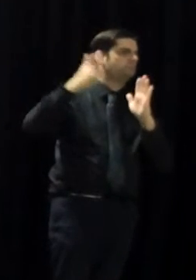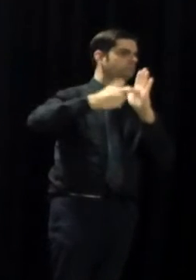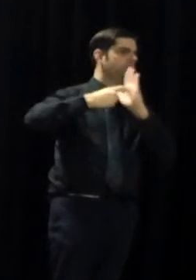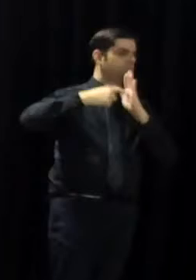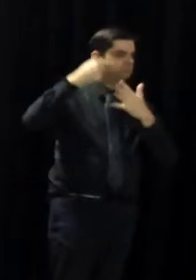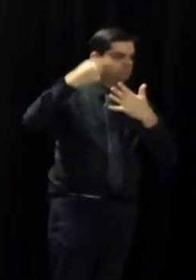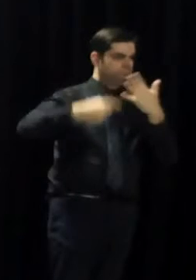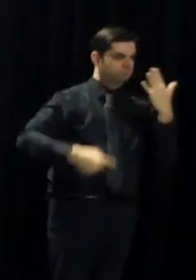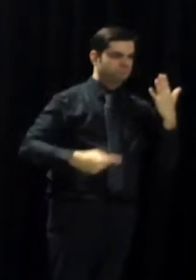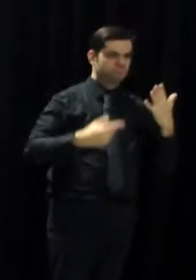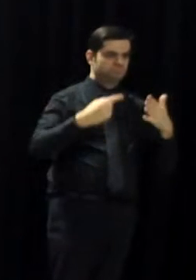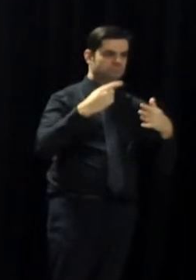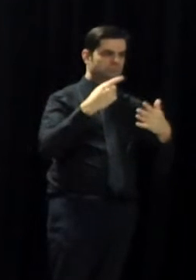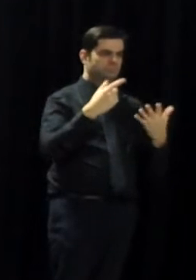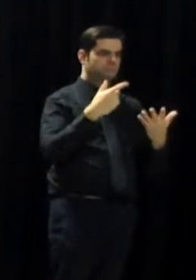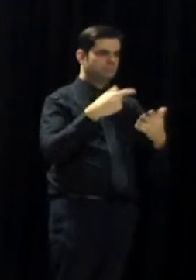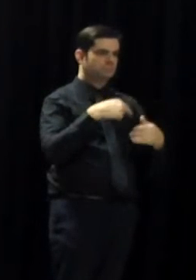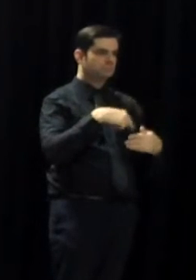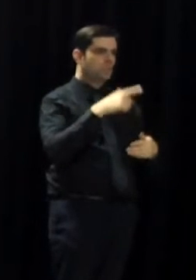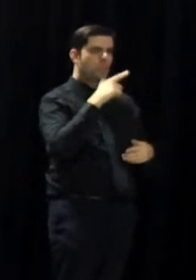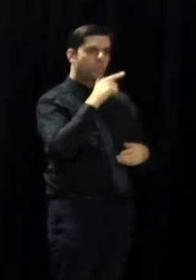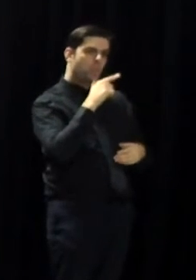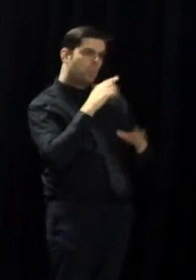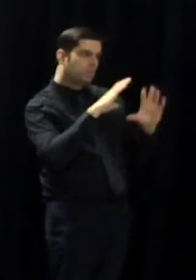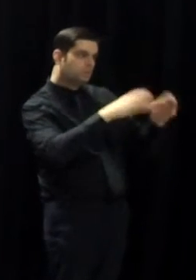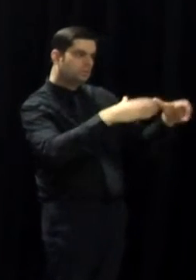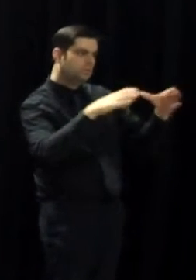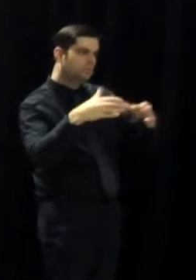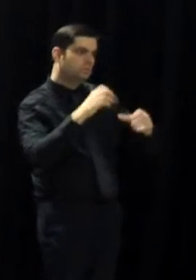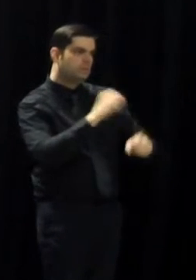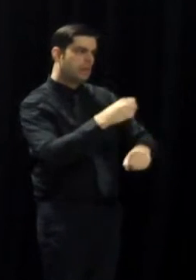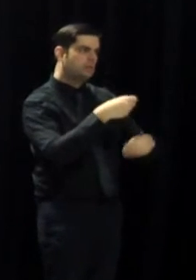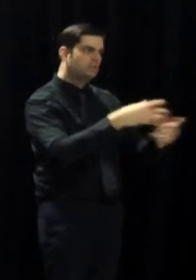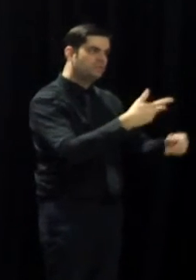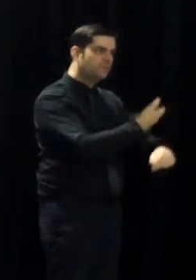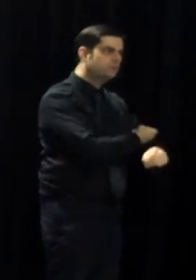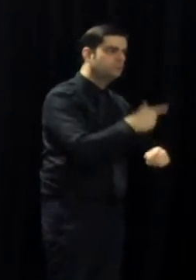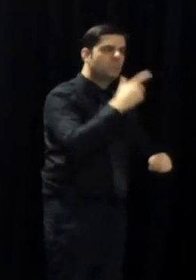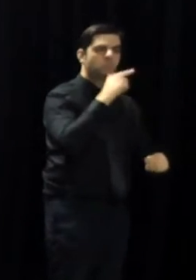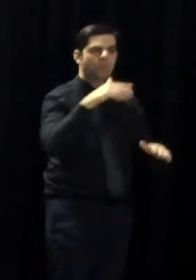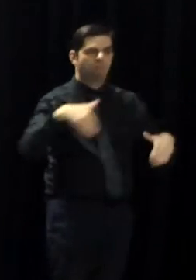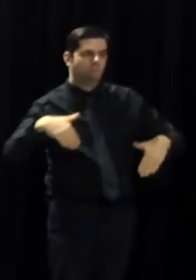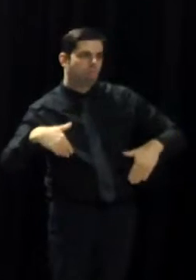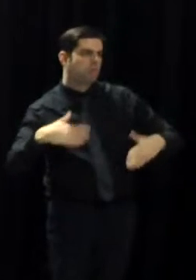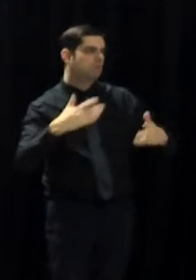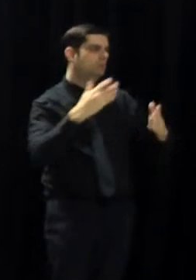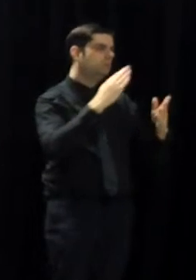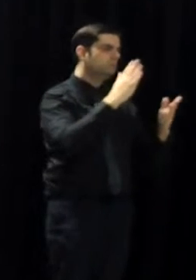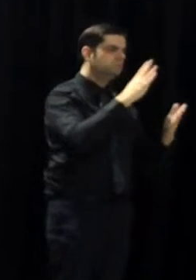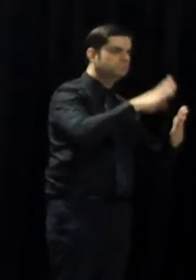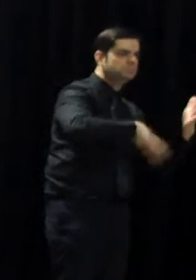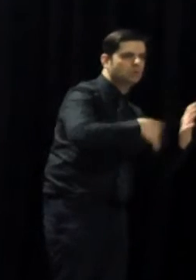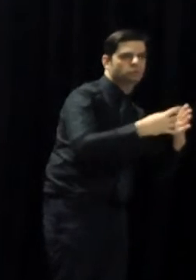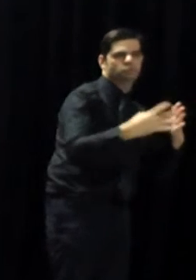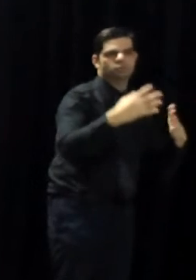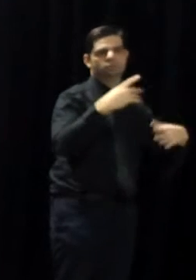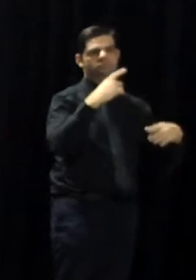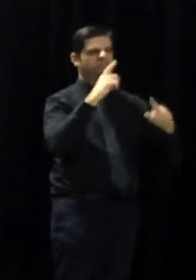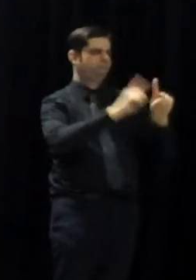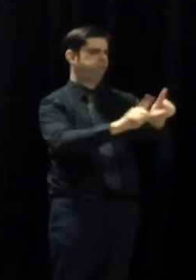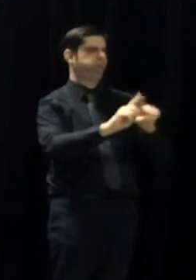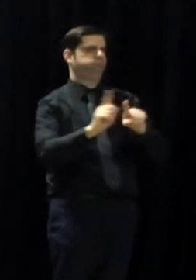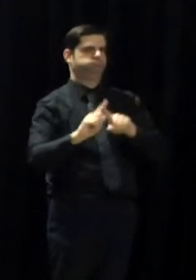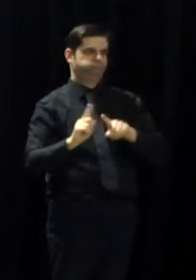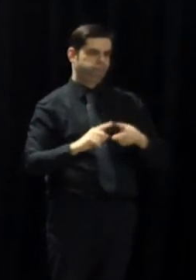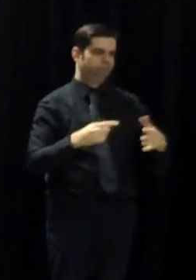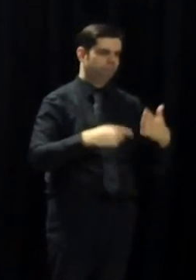some of that work. Somebody's going to have to be responsible for the vaccines that come into the community to make sure they get where they need